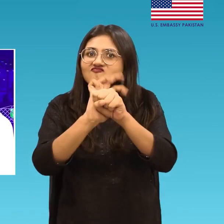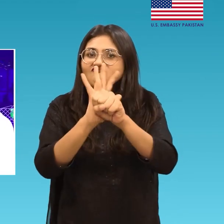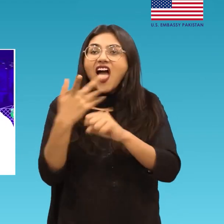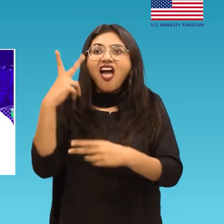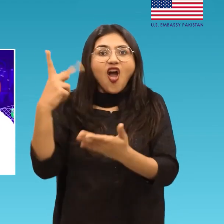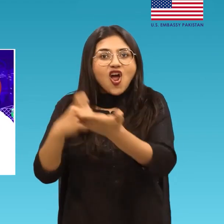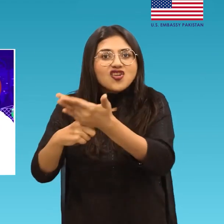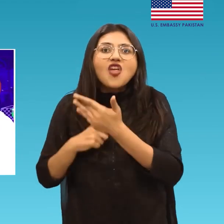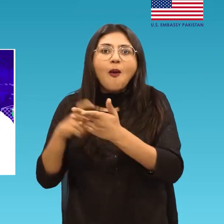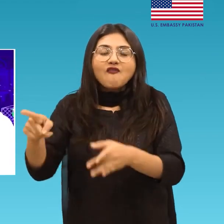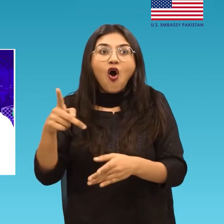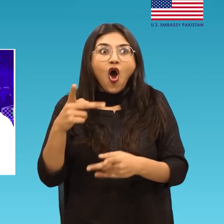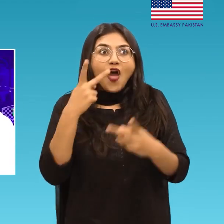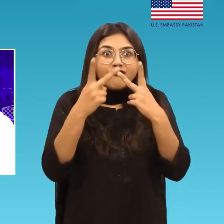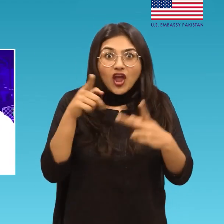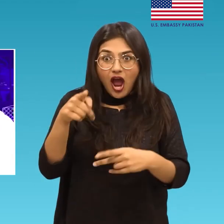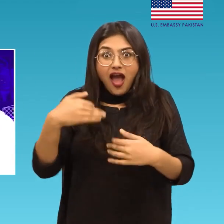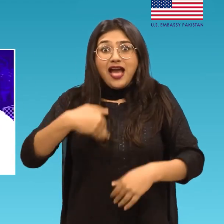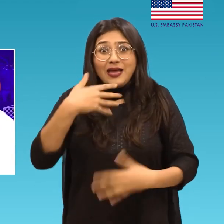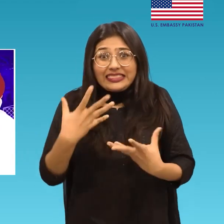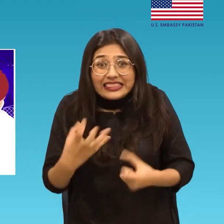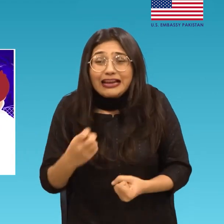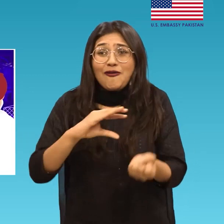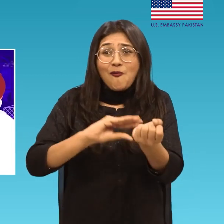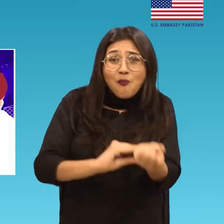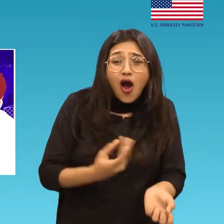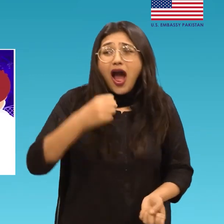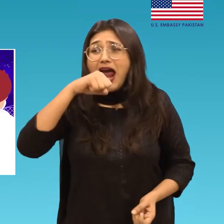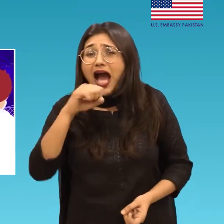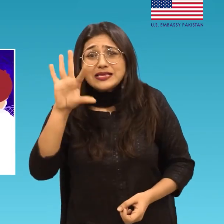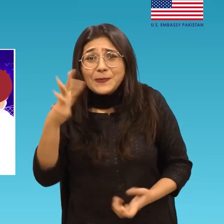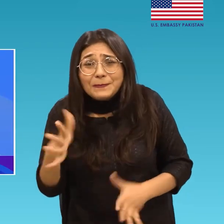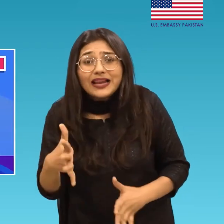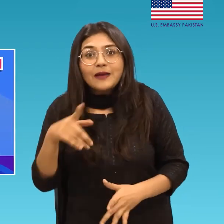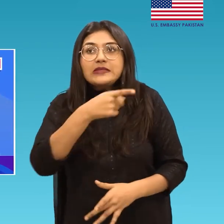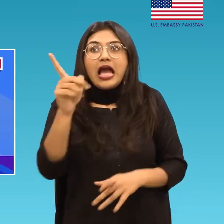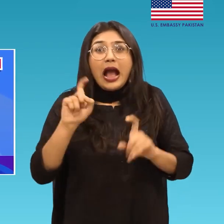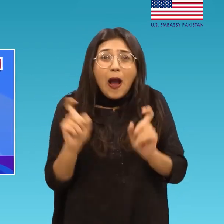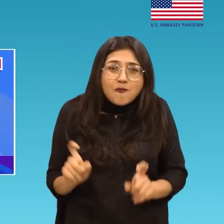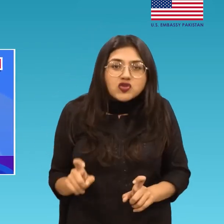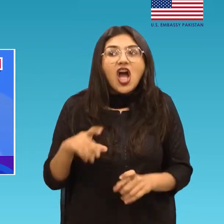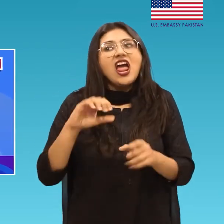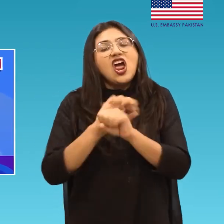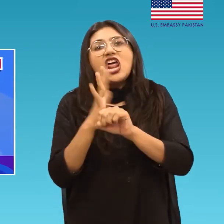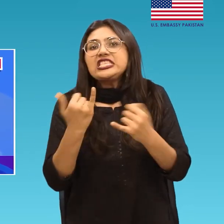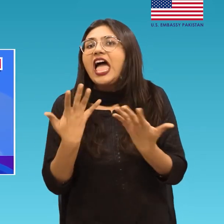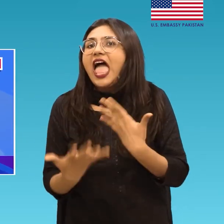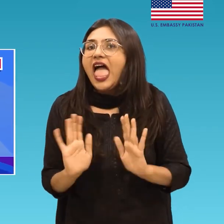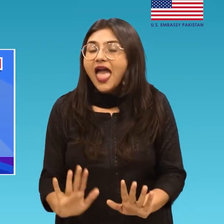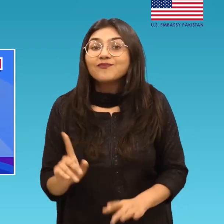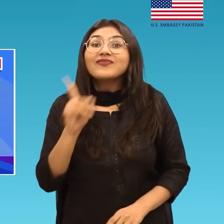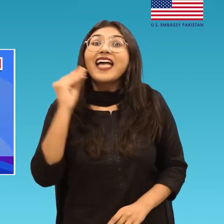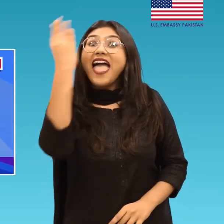final report of the initial outbreak conducted by the joint mission of china and wh day seven the patients that haven't